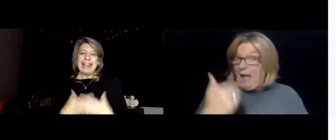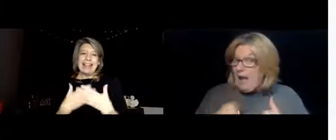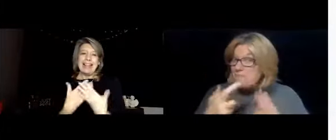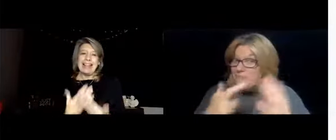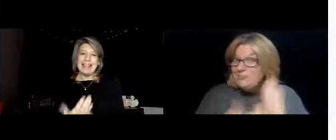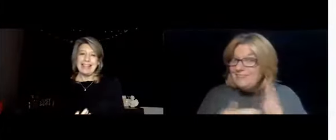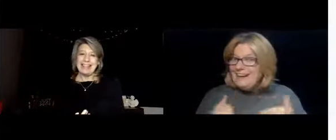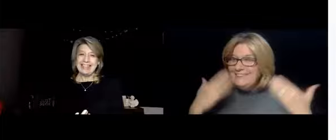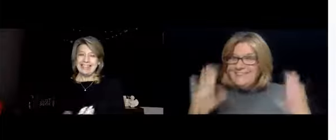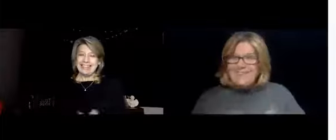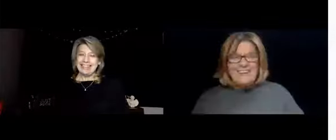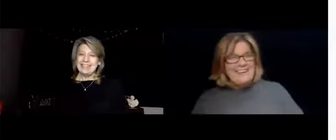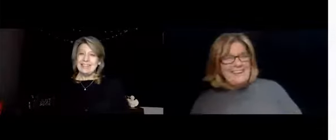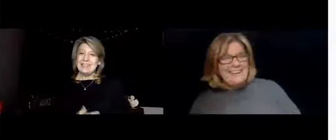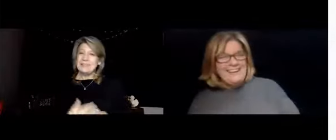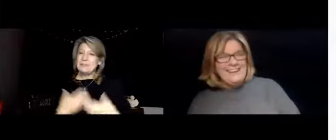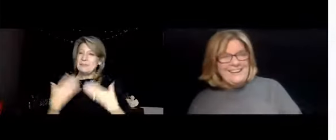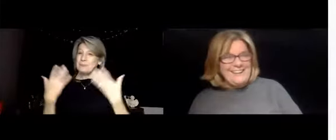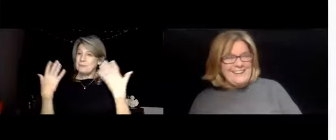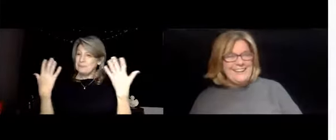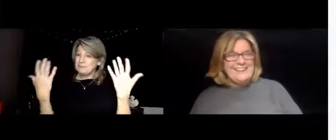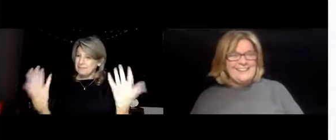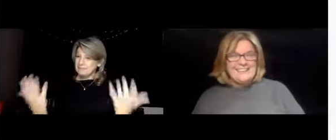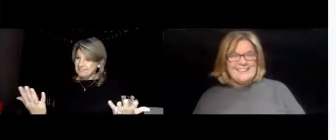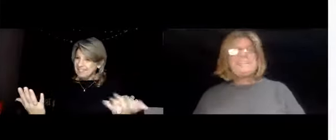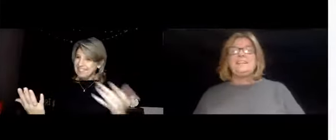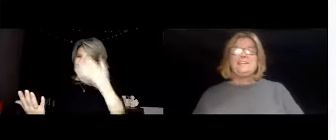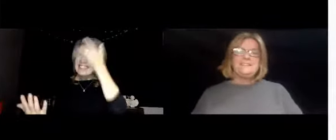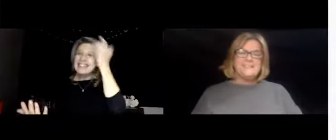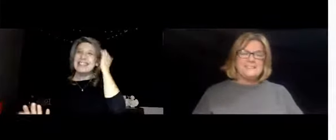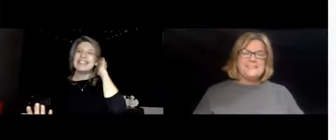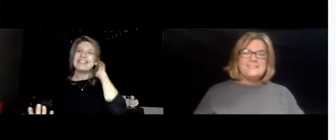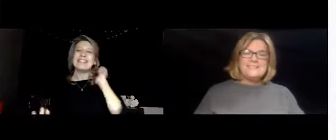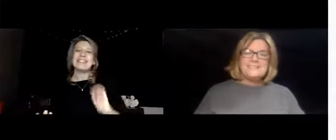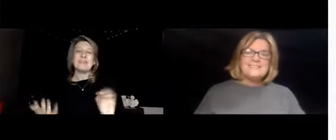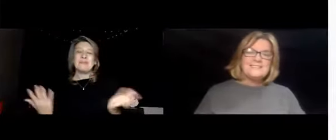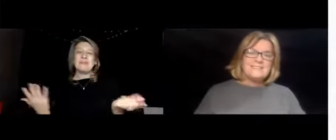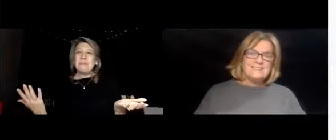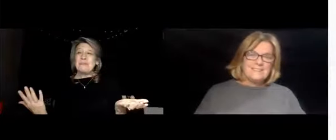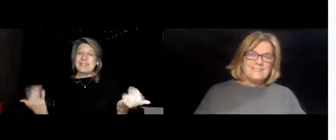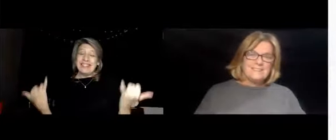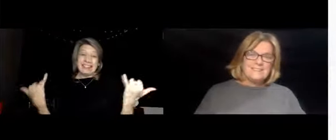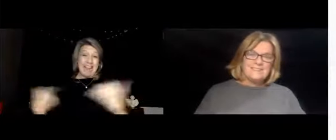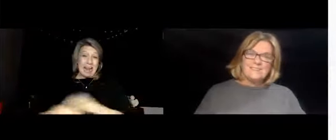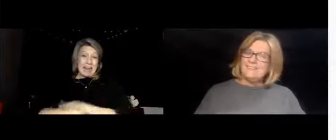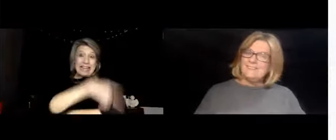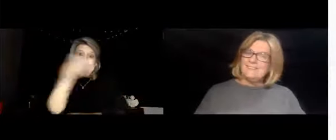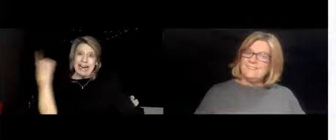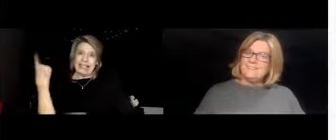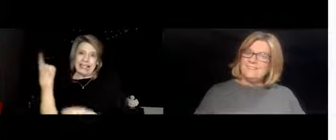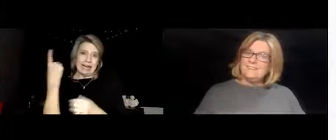for that? I mean, I don't know if there are. Maybe you're not aware of that. Well,